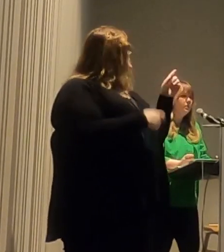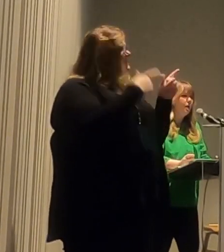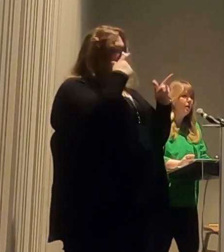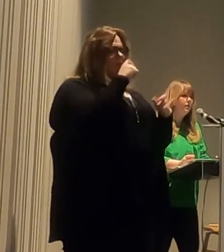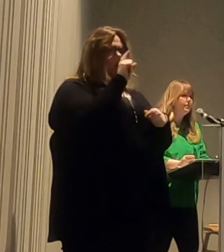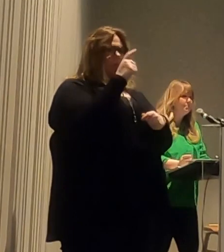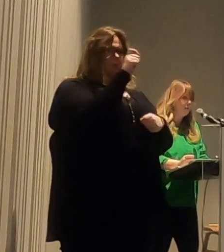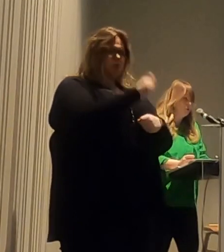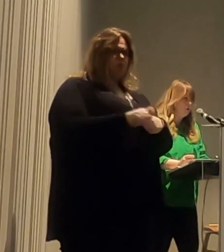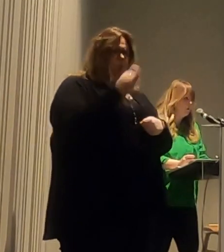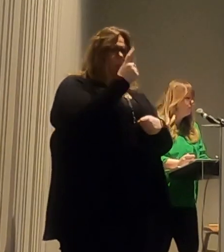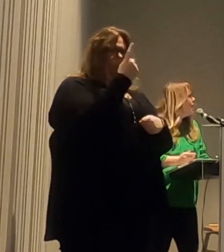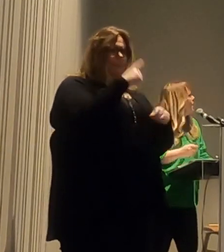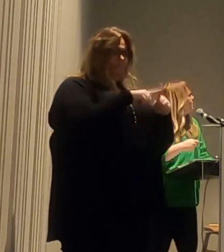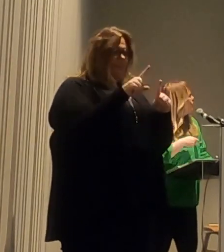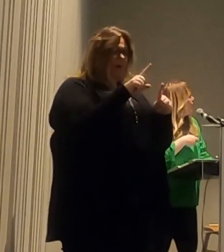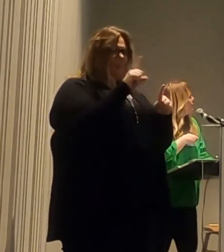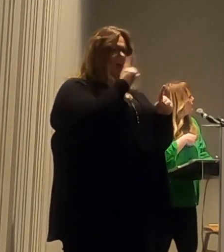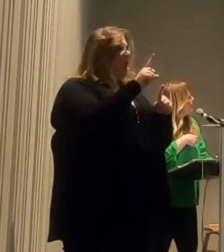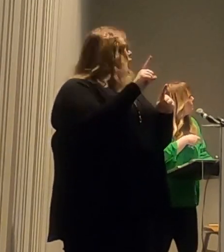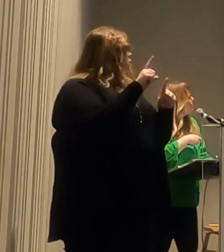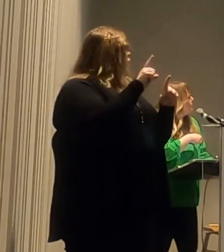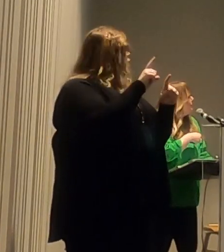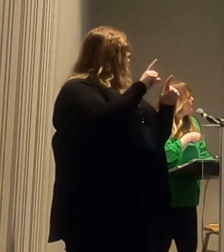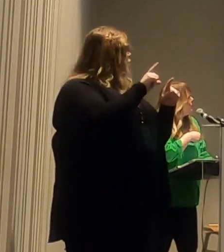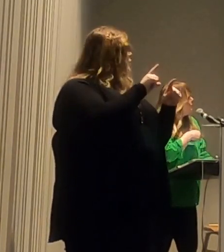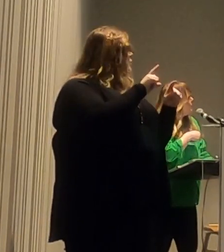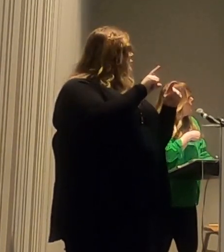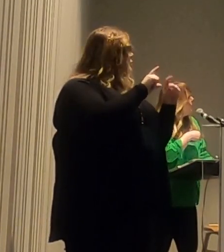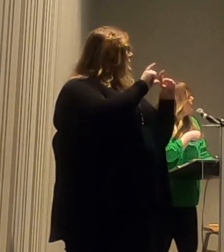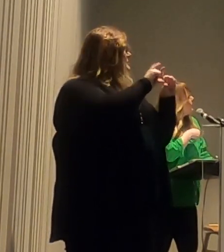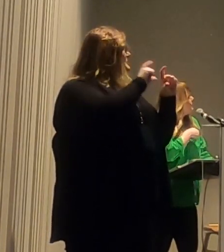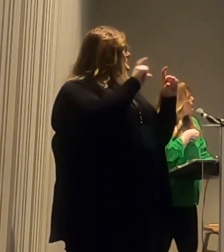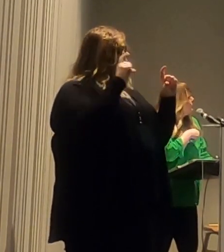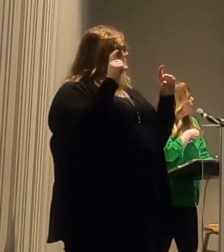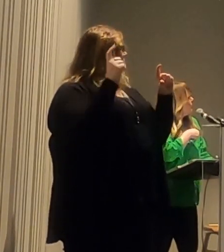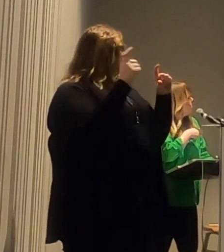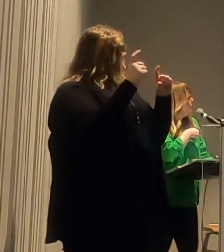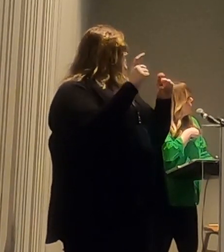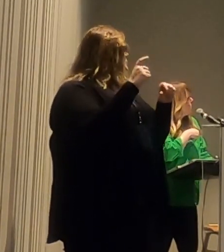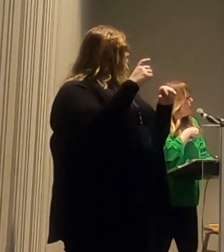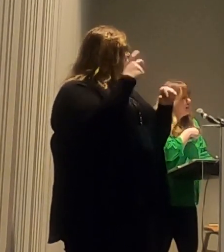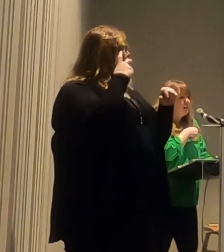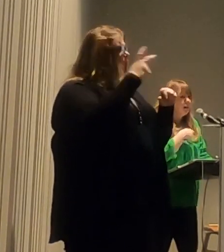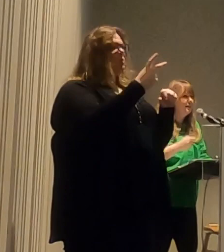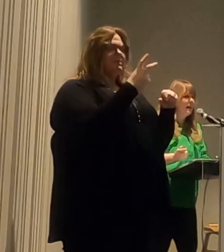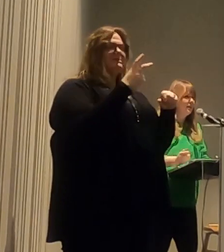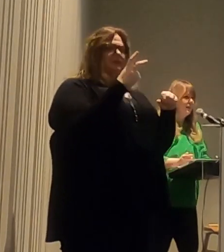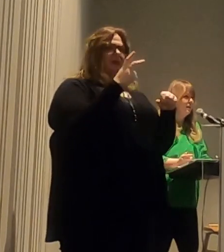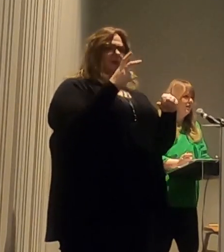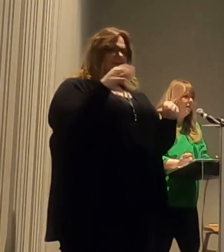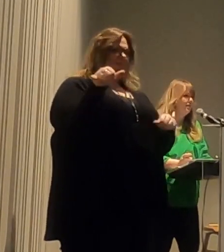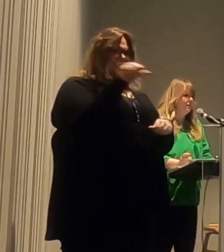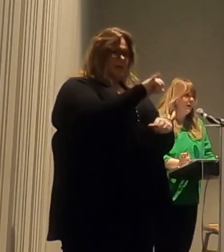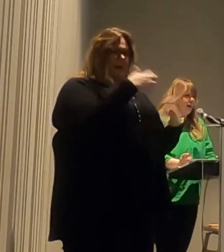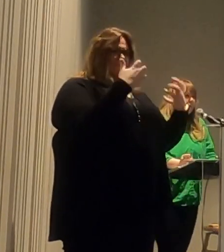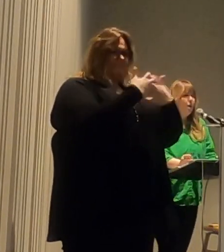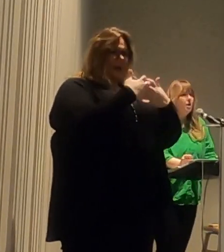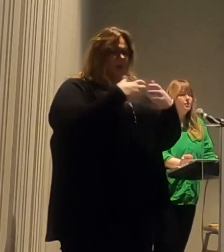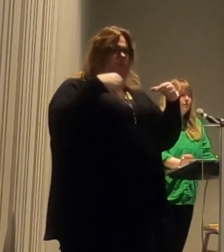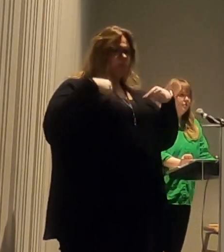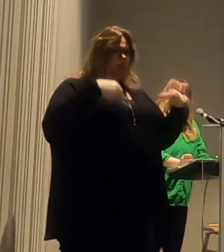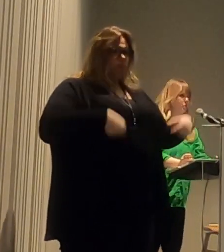these robes are symmetrical. So every motif that you see here is going to be repeated exactly on the other